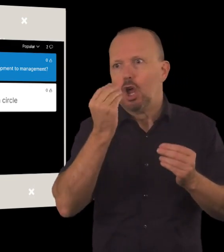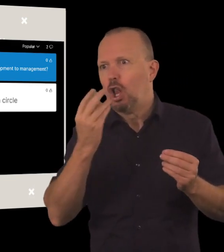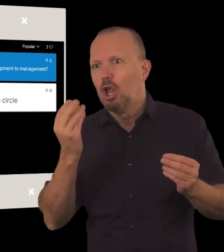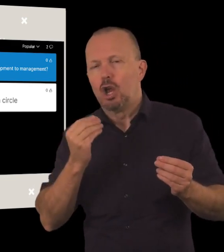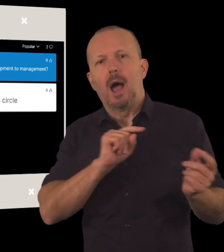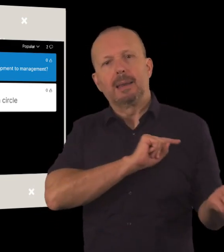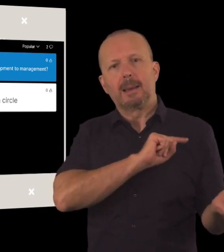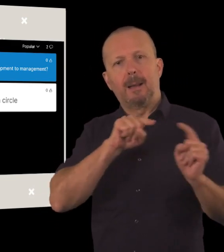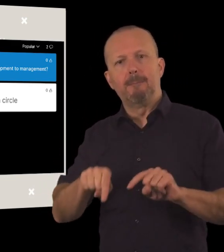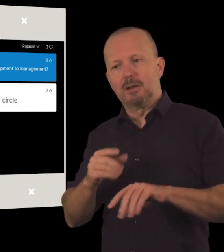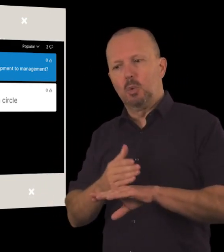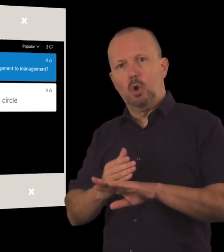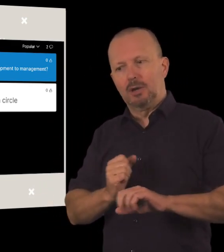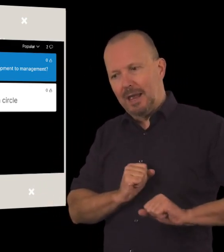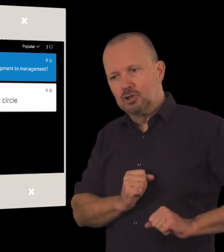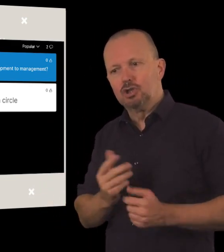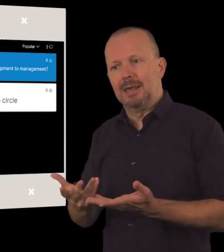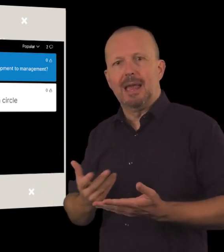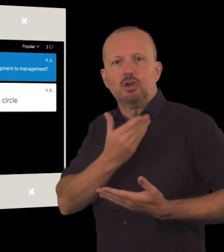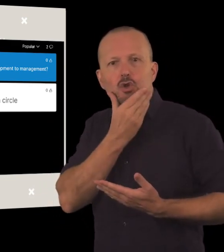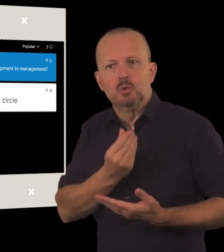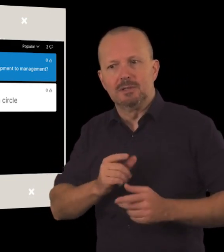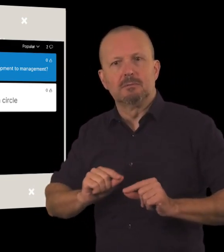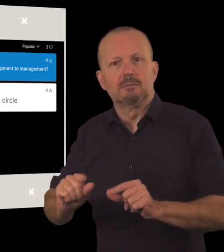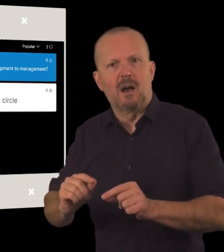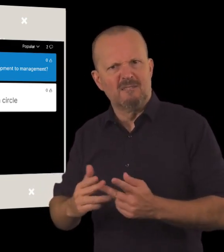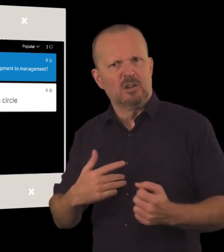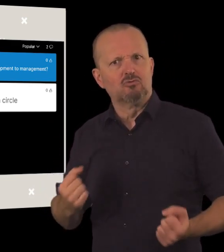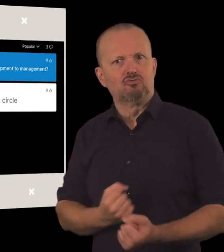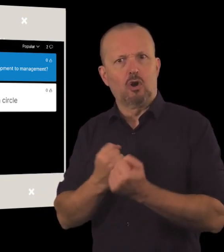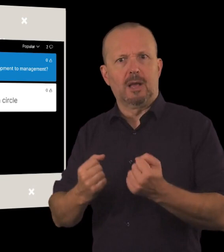So yeah, definitely take it to management.